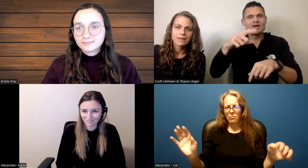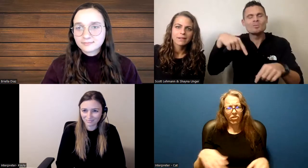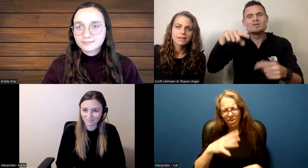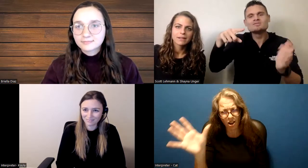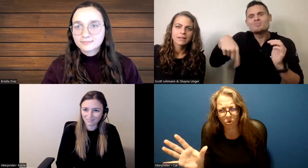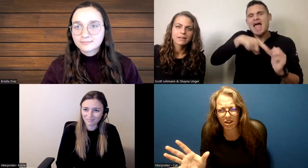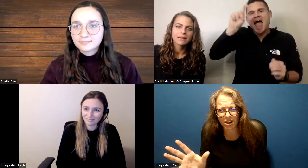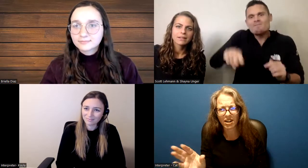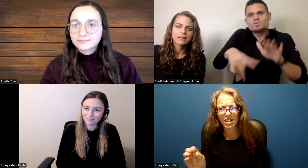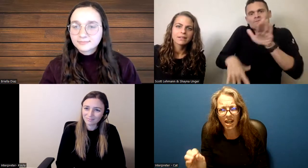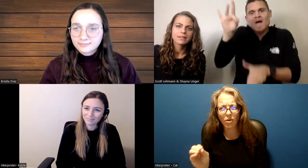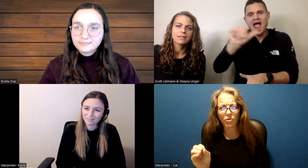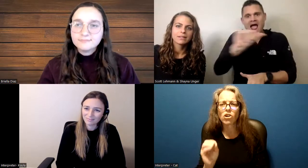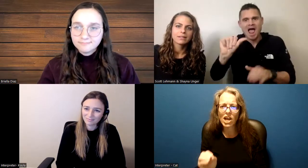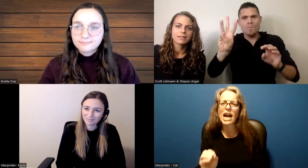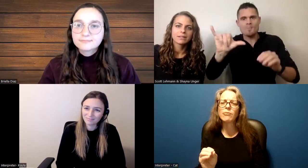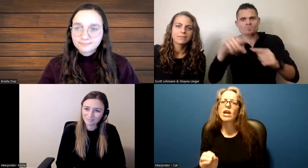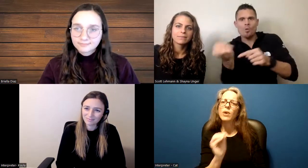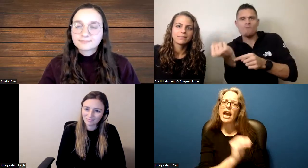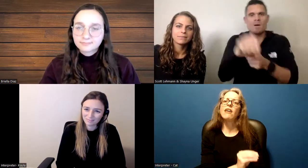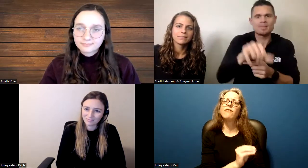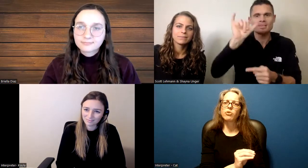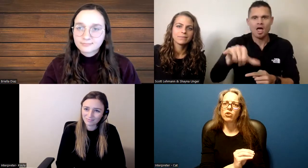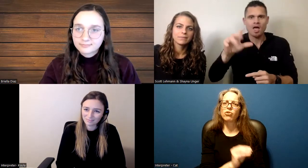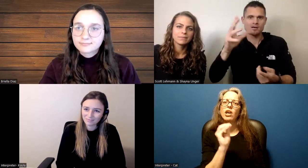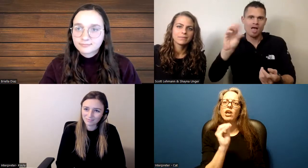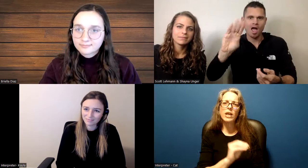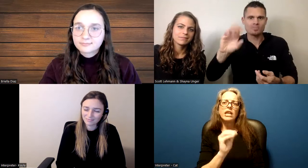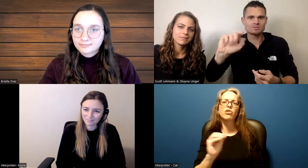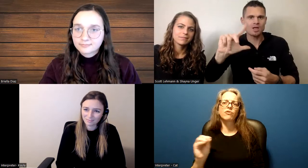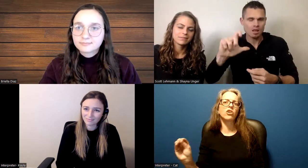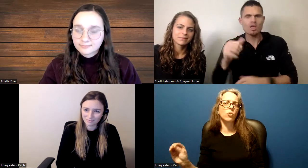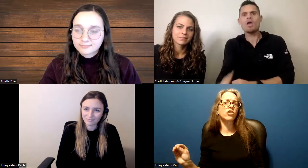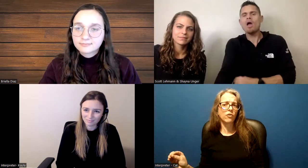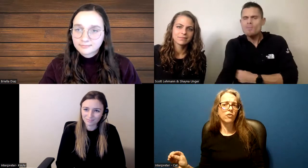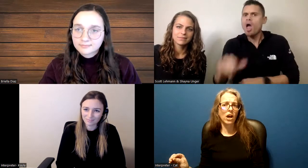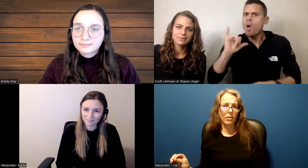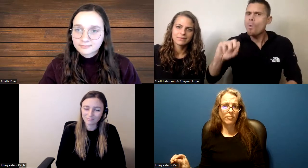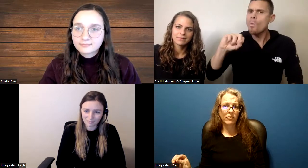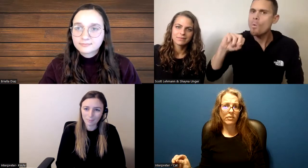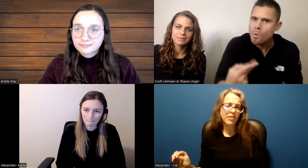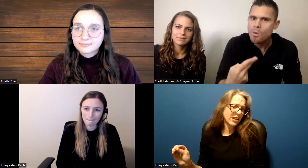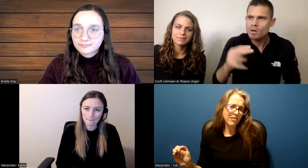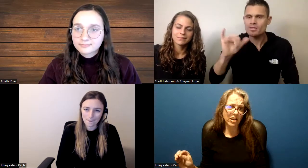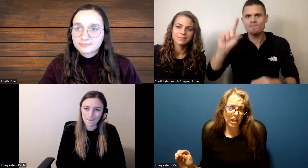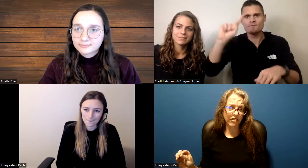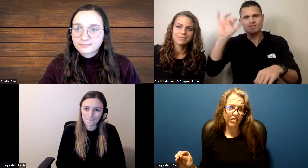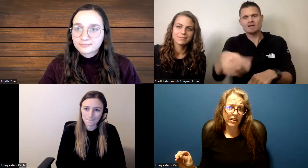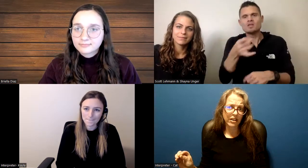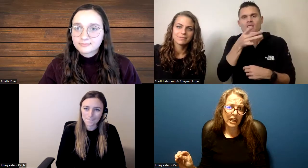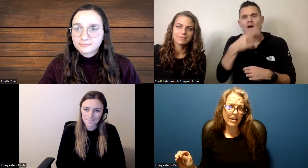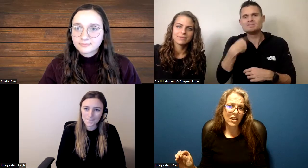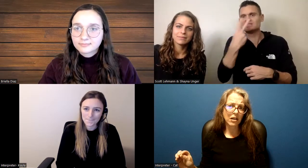as a deaf person. No, there are times that we have obstacles that we need to find a way to overcome. And that's a fact of